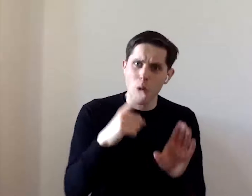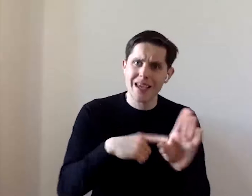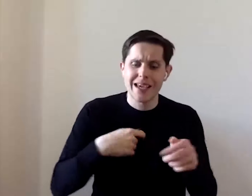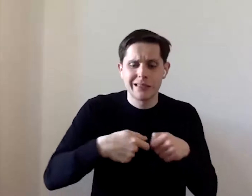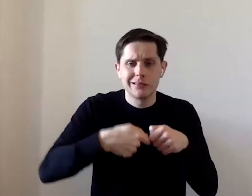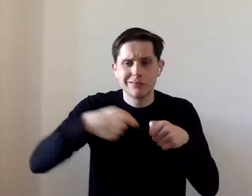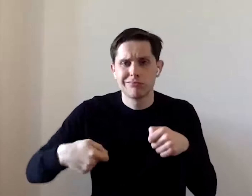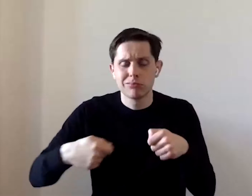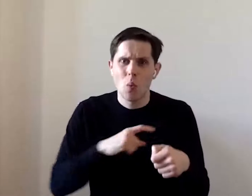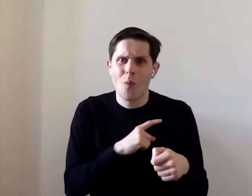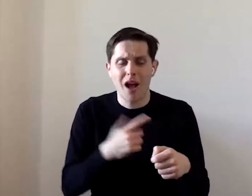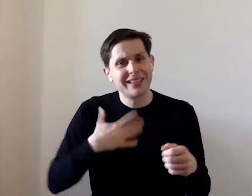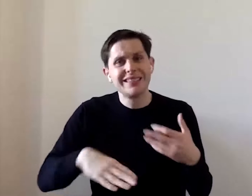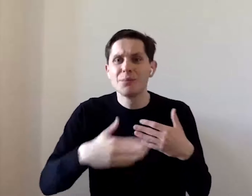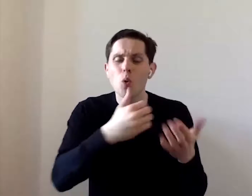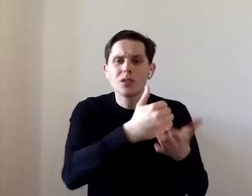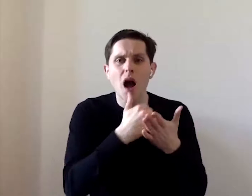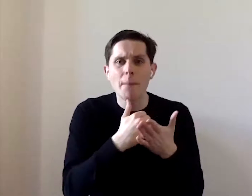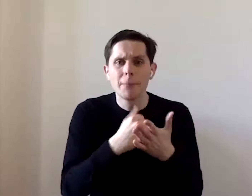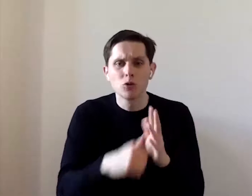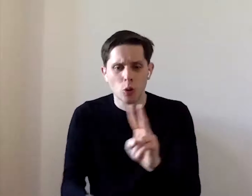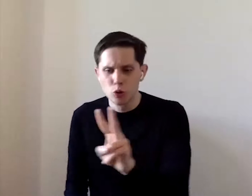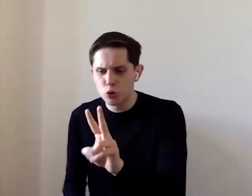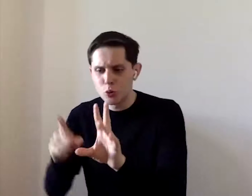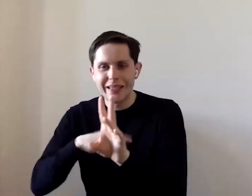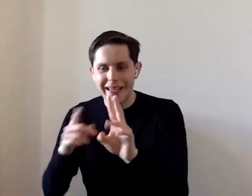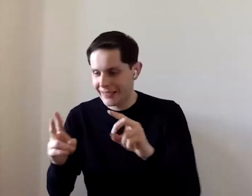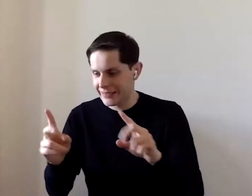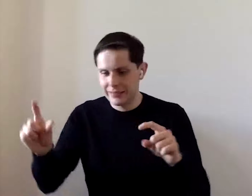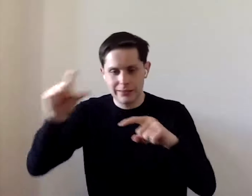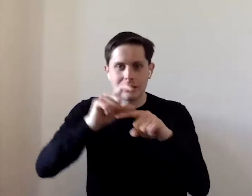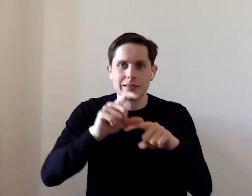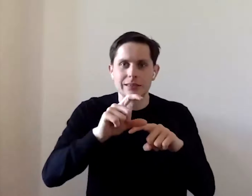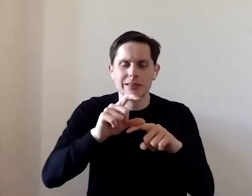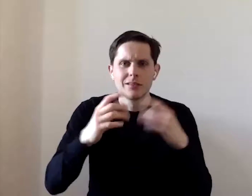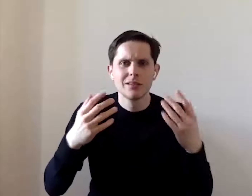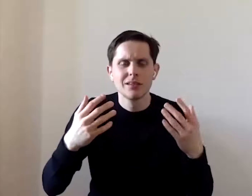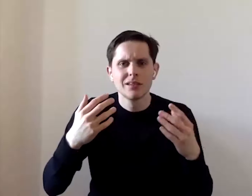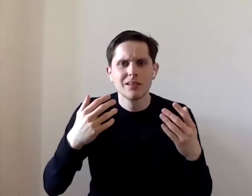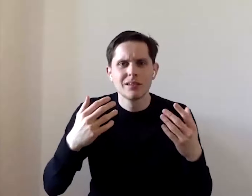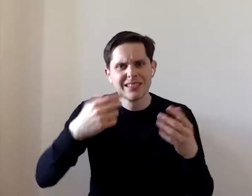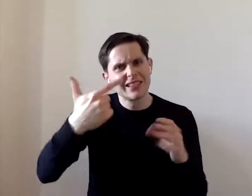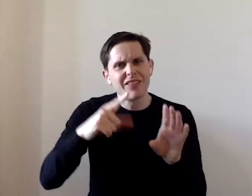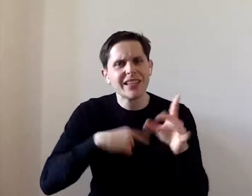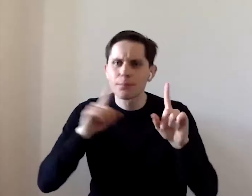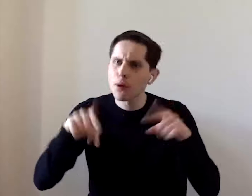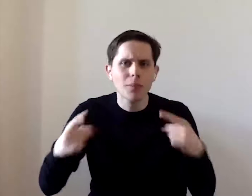degree over 4 years because I wasn't getting the accommodations that I needed and I needed more time. And so if you add even